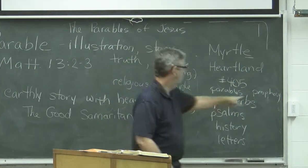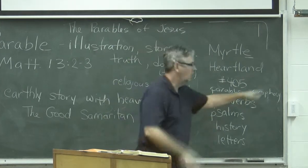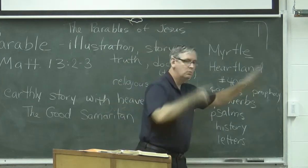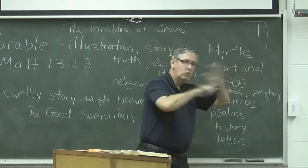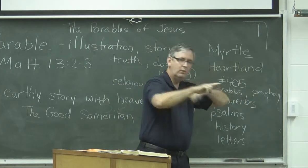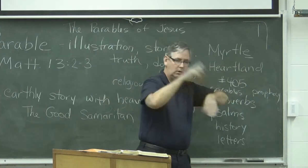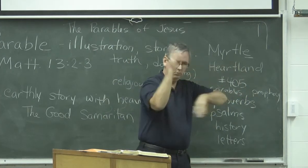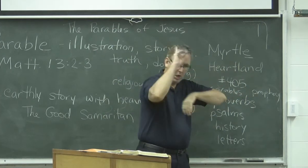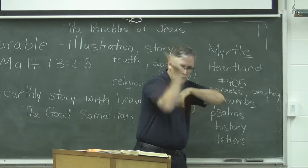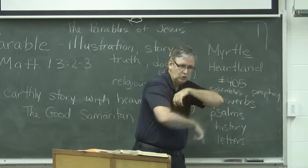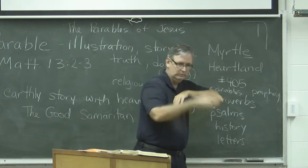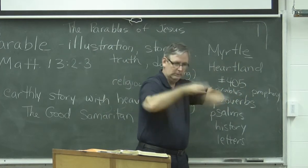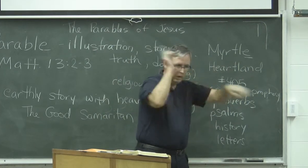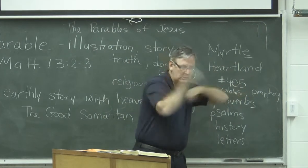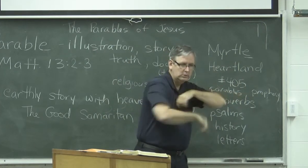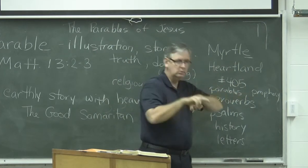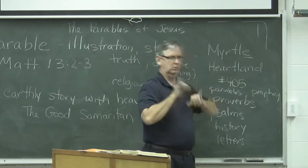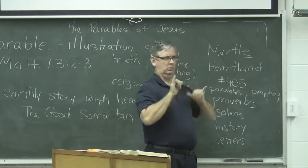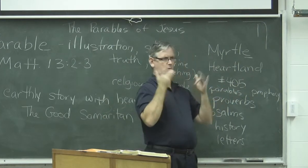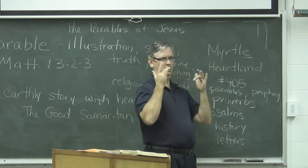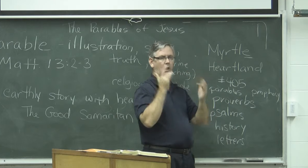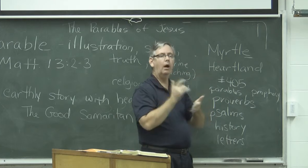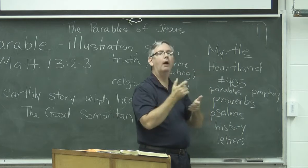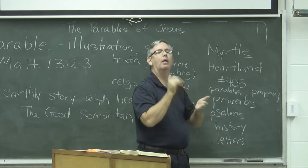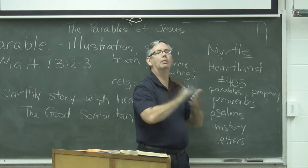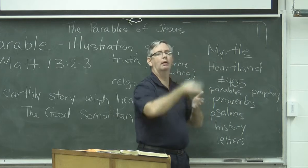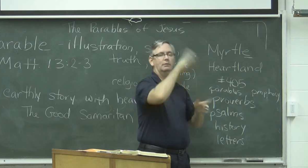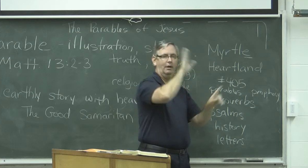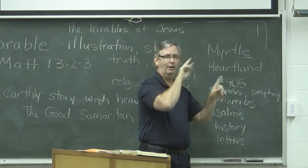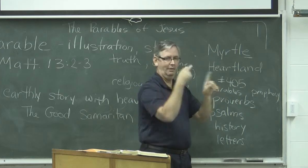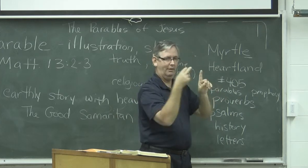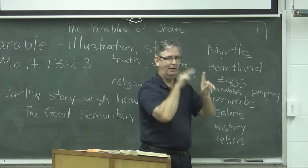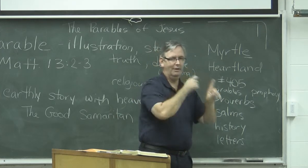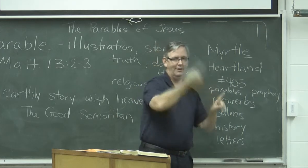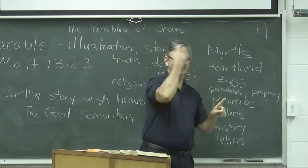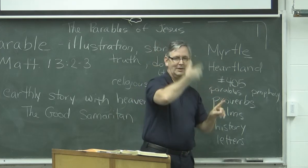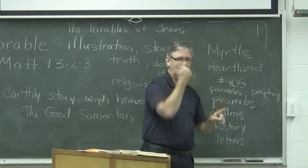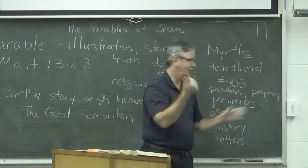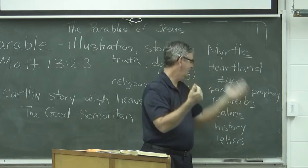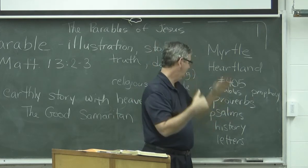These are prophecy. God is talking about His judgment. You might wonder why. There's different perspectives.